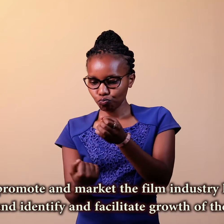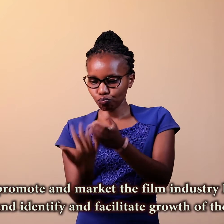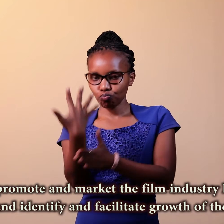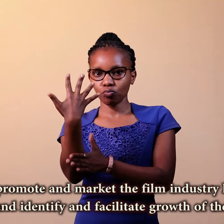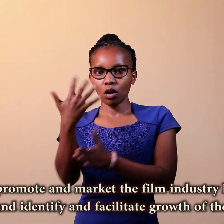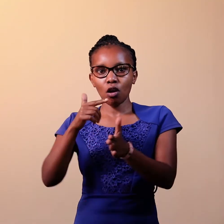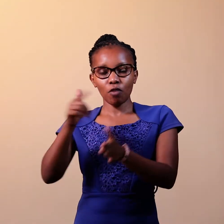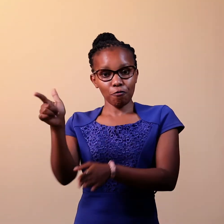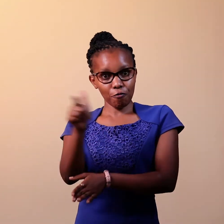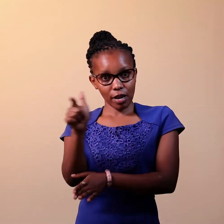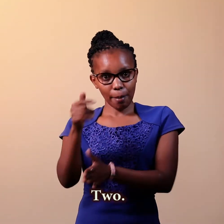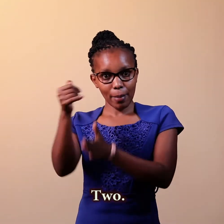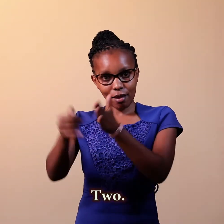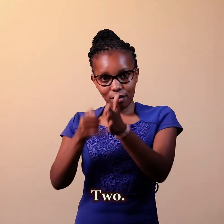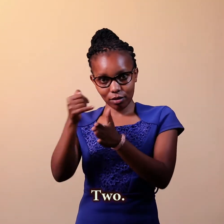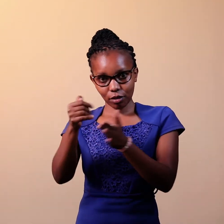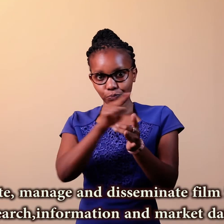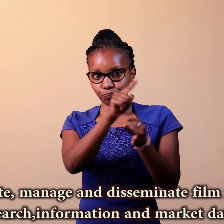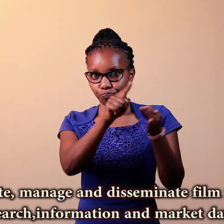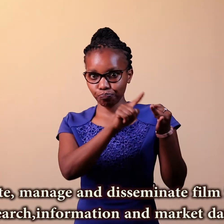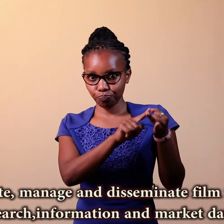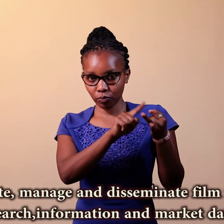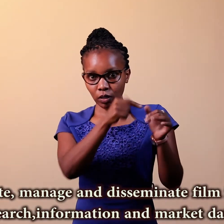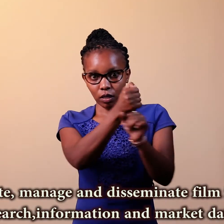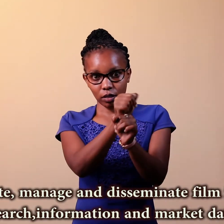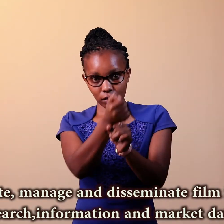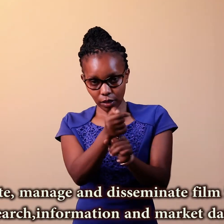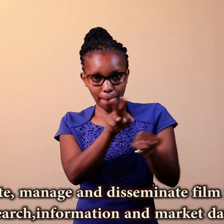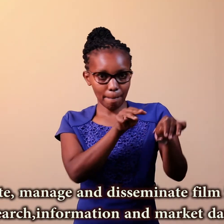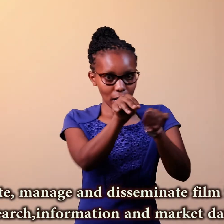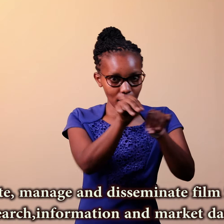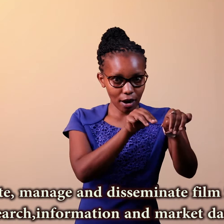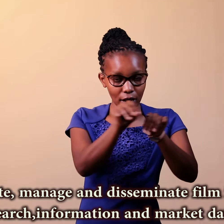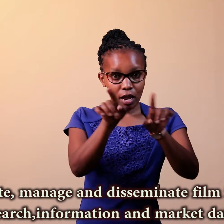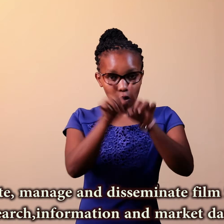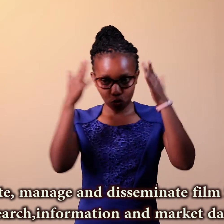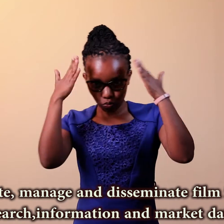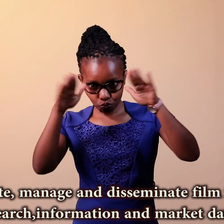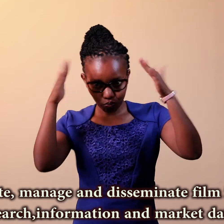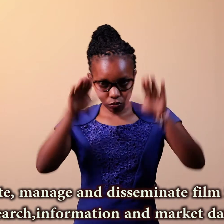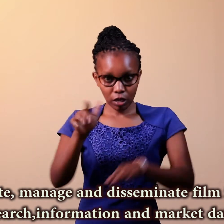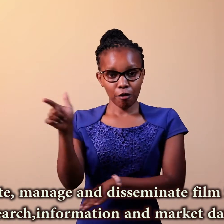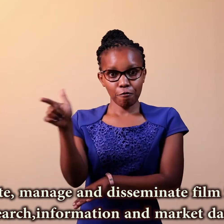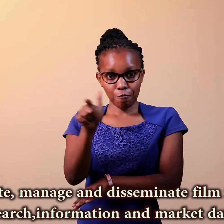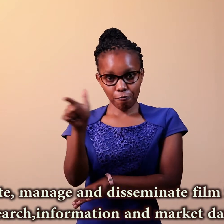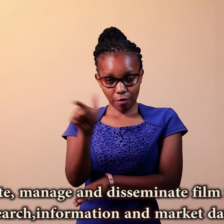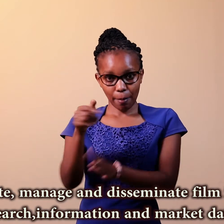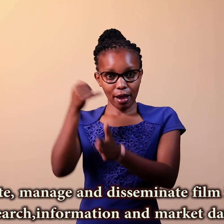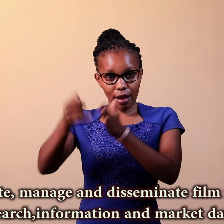industry. Two, to generate, manage and disseminate film industry research, information